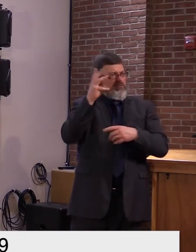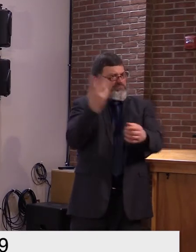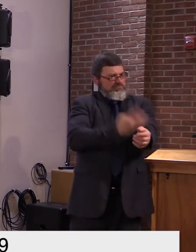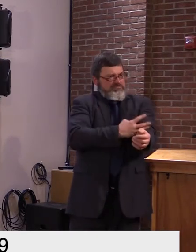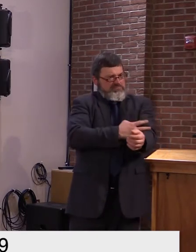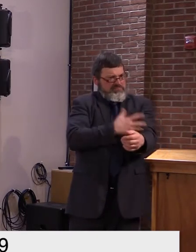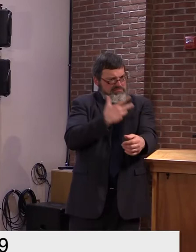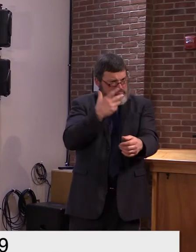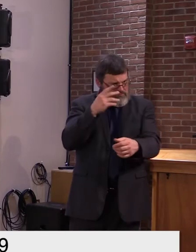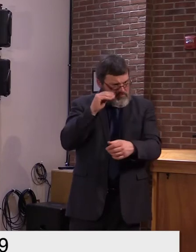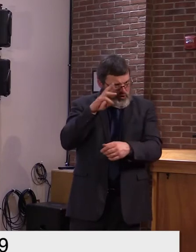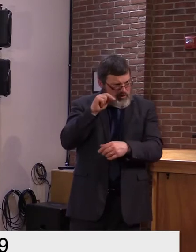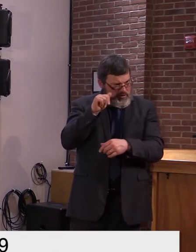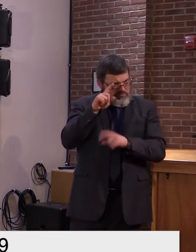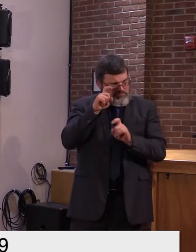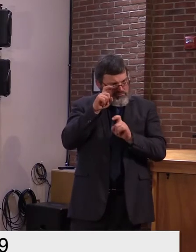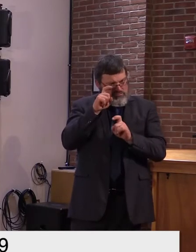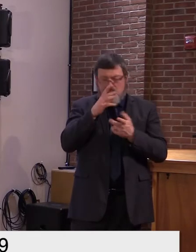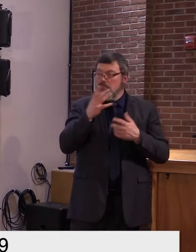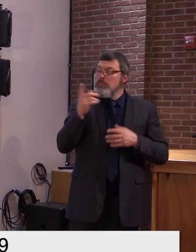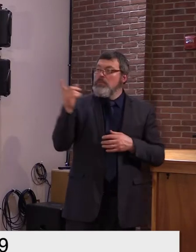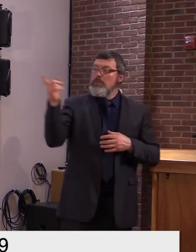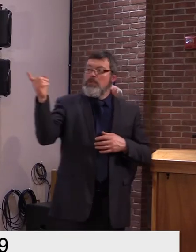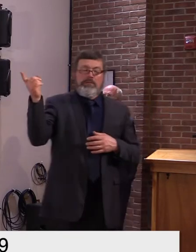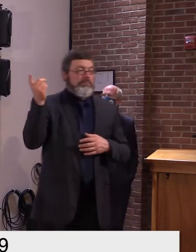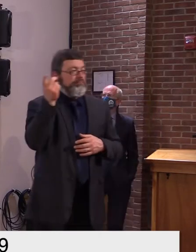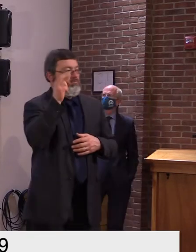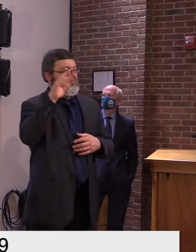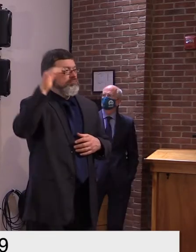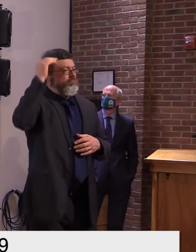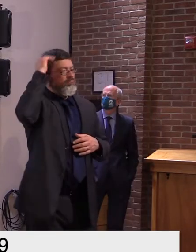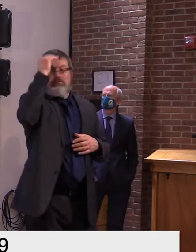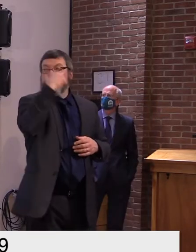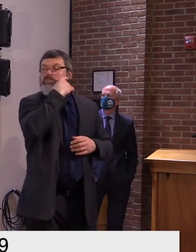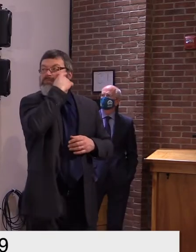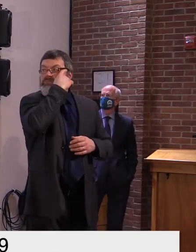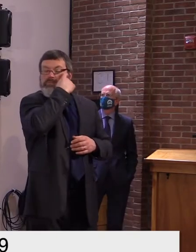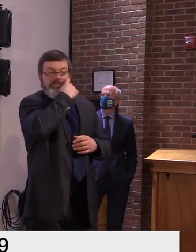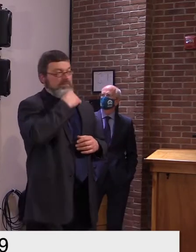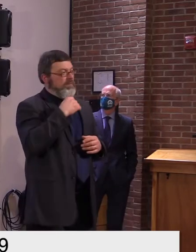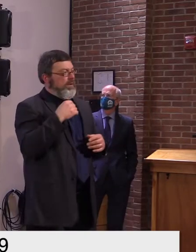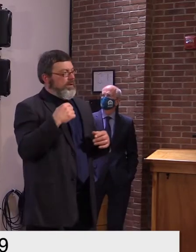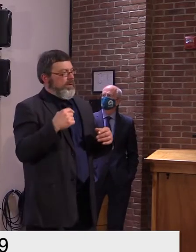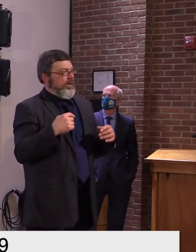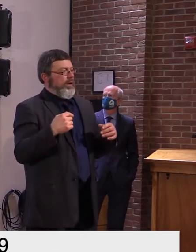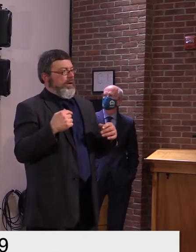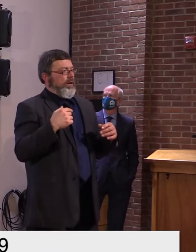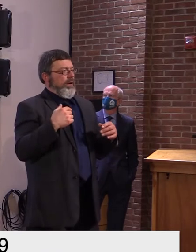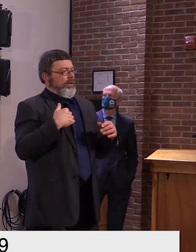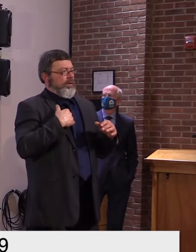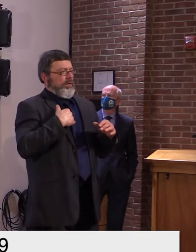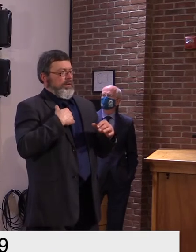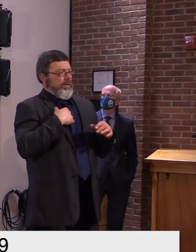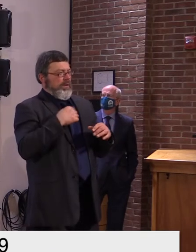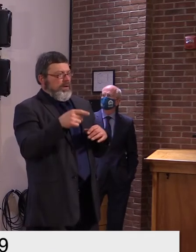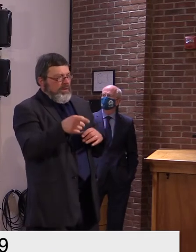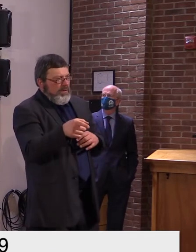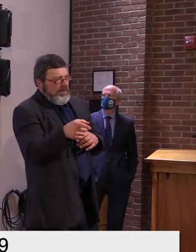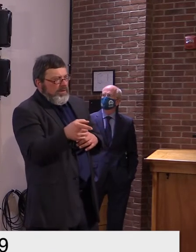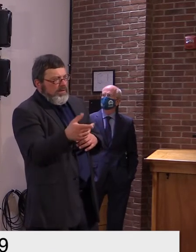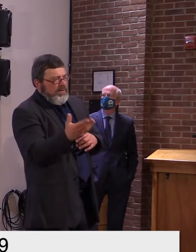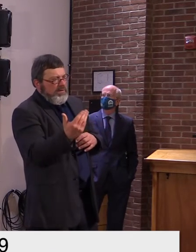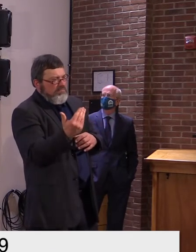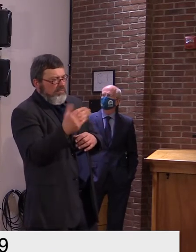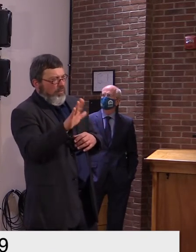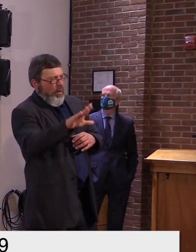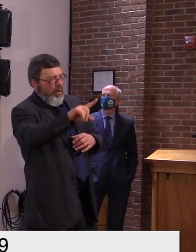I'm going to interpret Eli Lilly as potentially Moderna, but I don't think so. So, you know, we